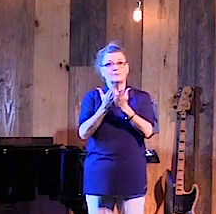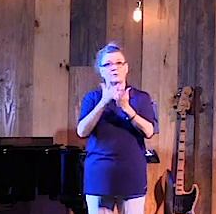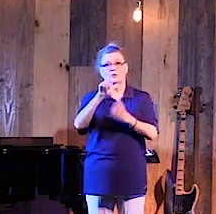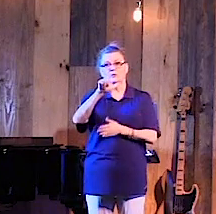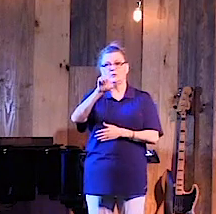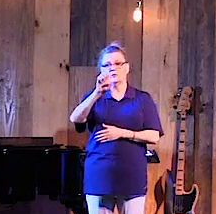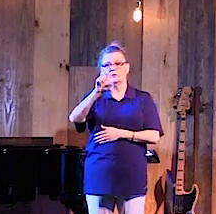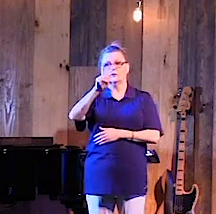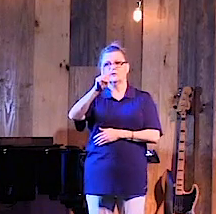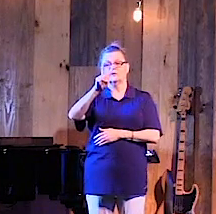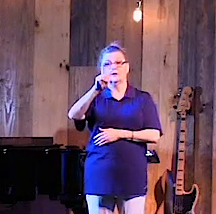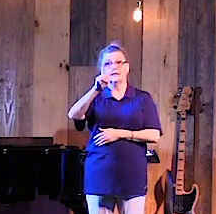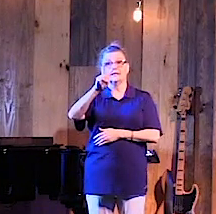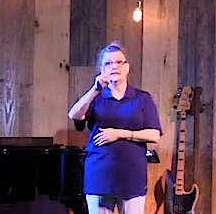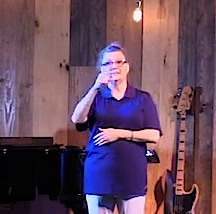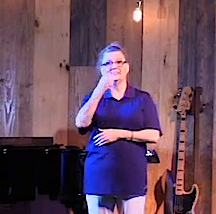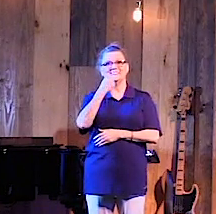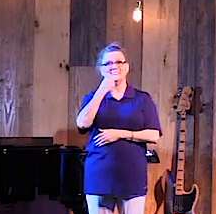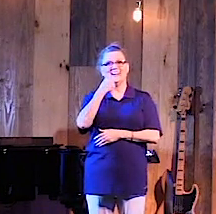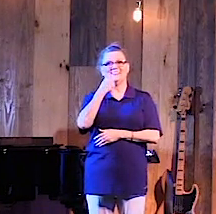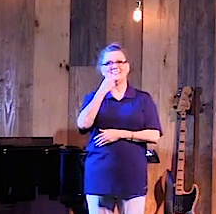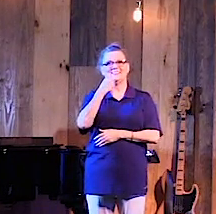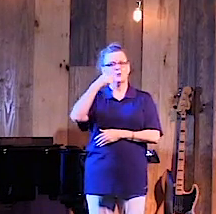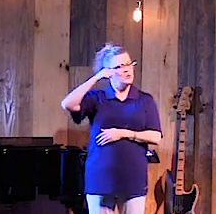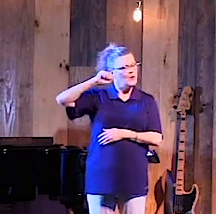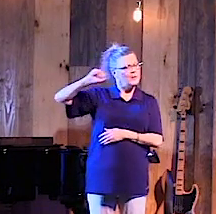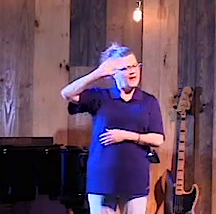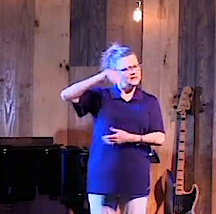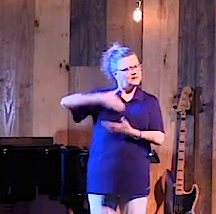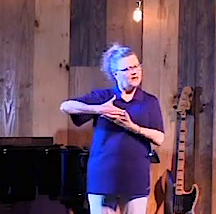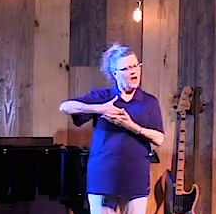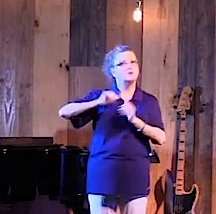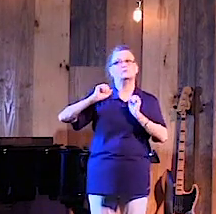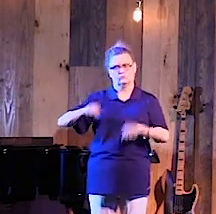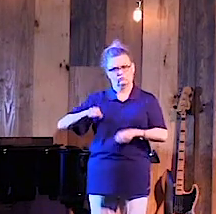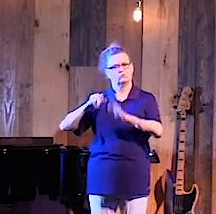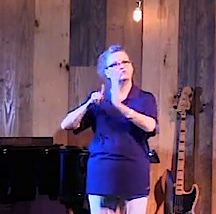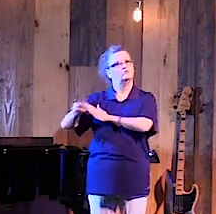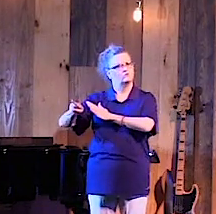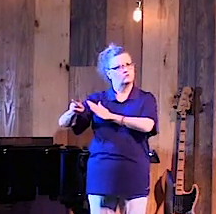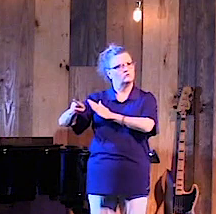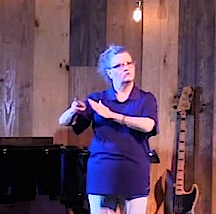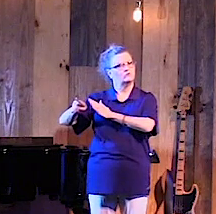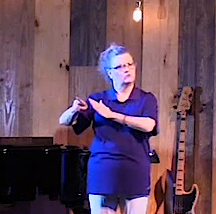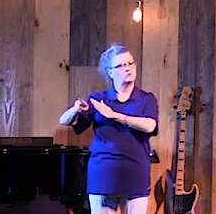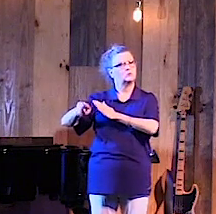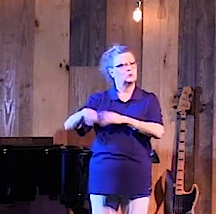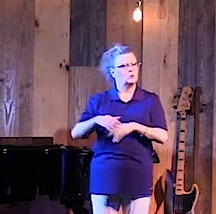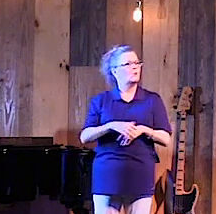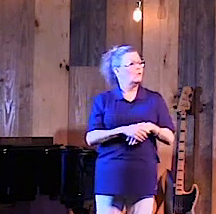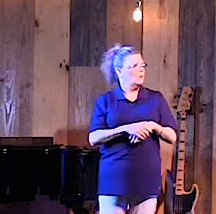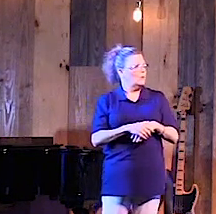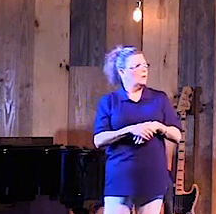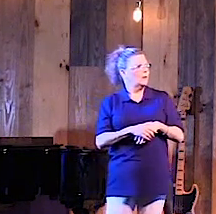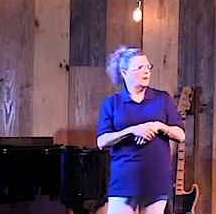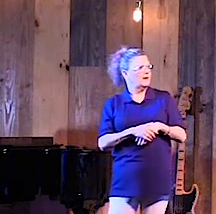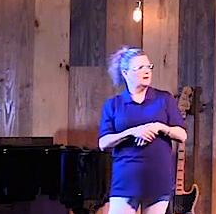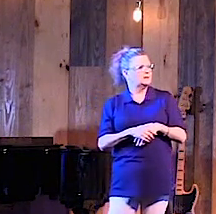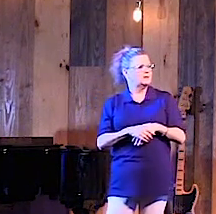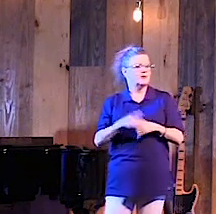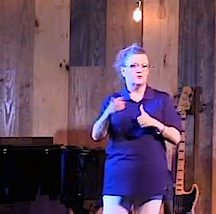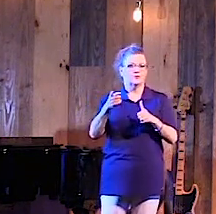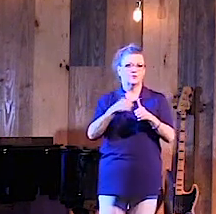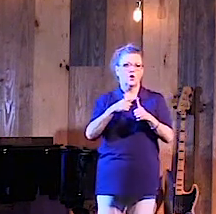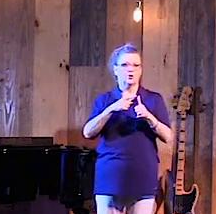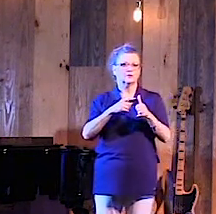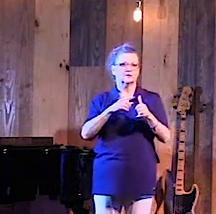that you could have a rebellious son like that executed. And on that point, New Testament scholar Kenneth Bailey says, first century